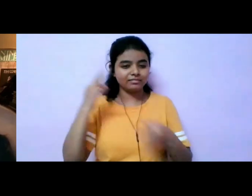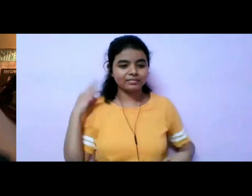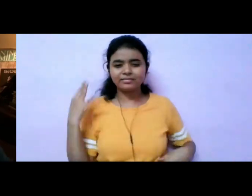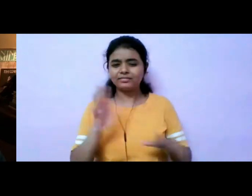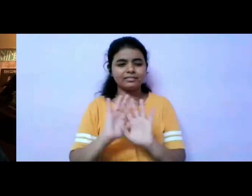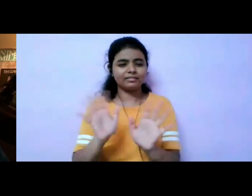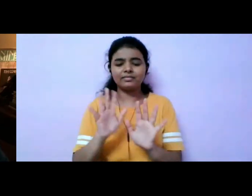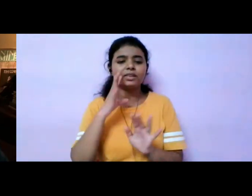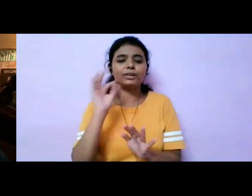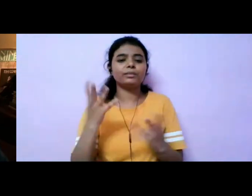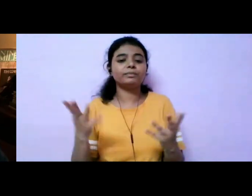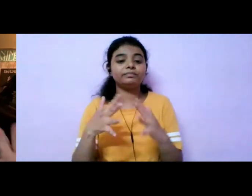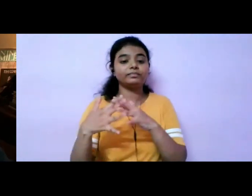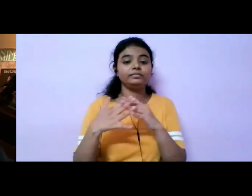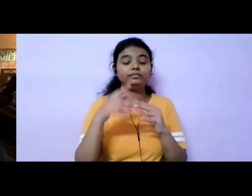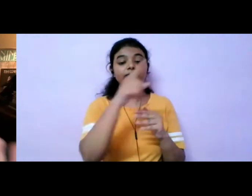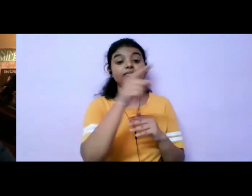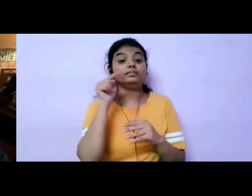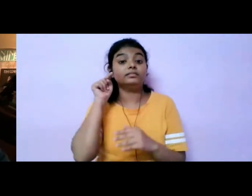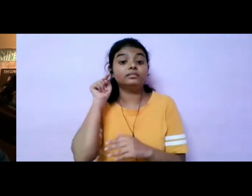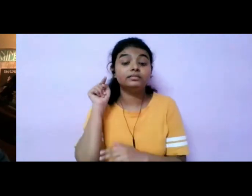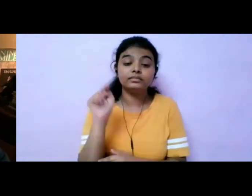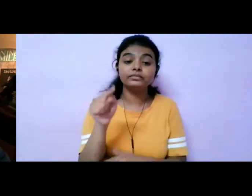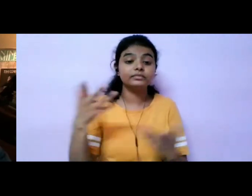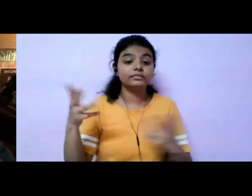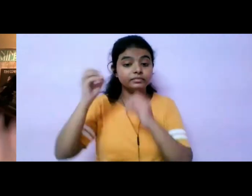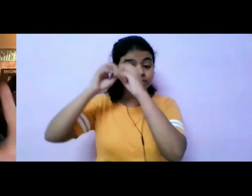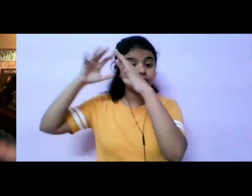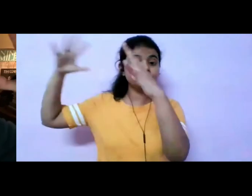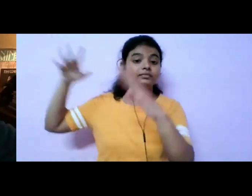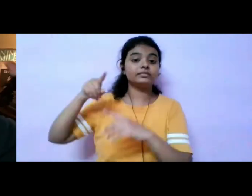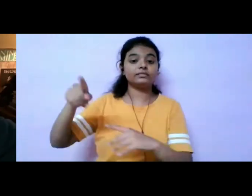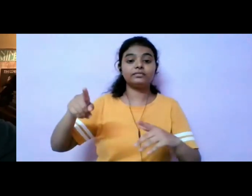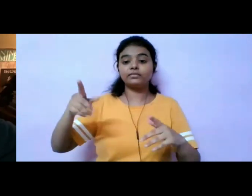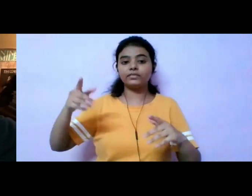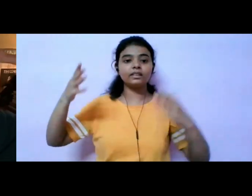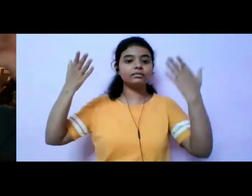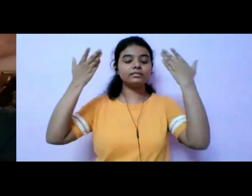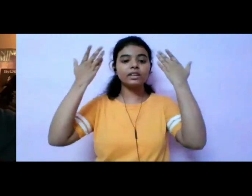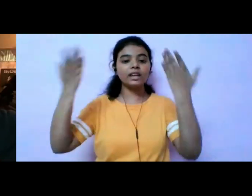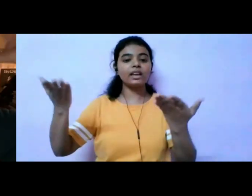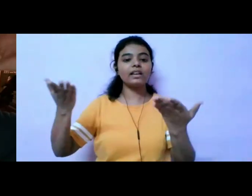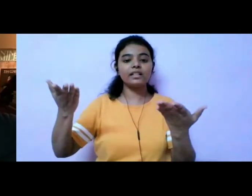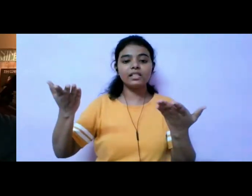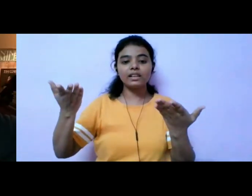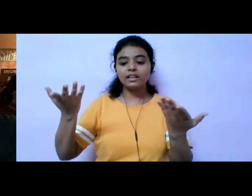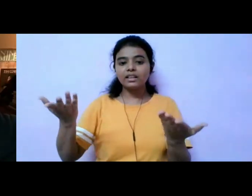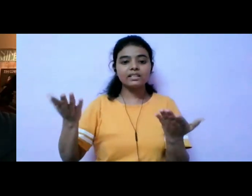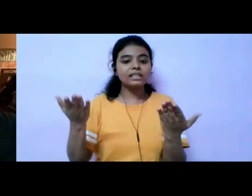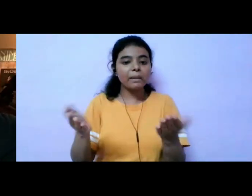W.S. Merwin once pointed out, it, imagination, lives up here and a little to the